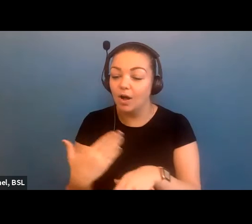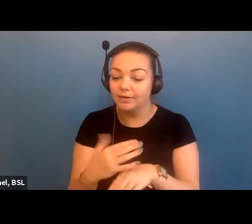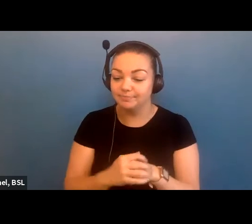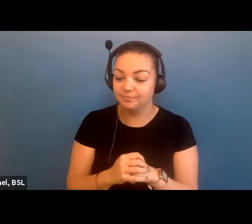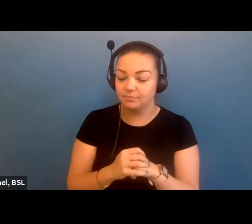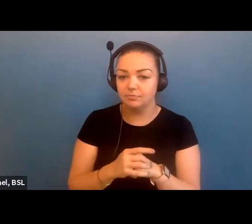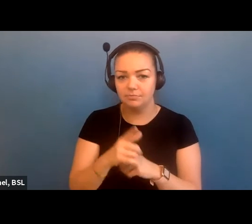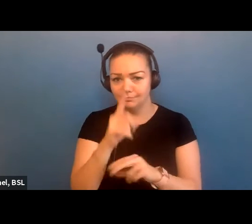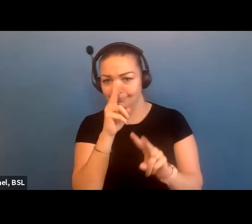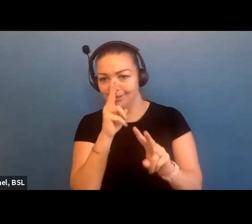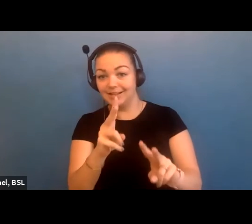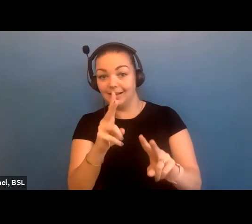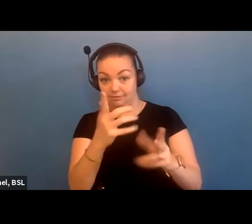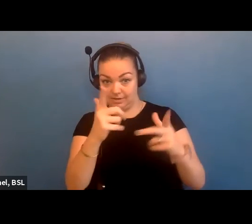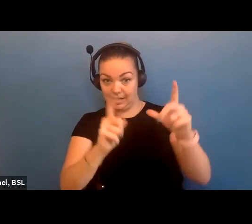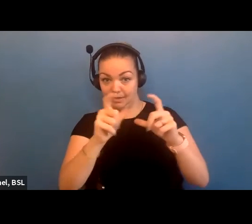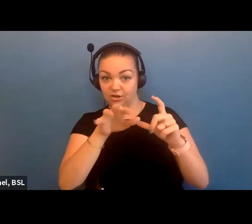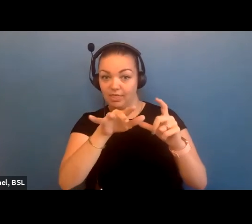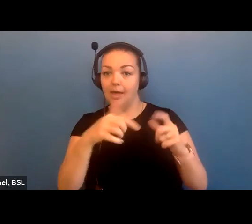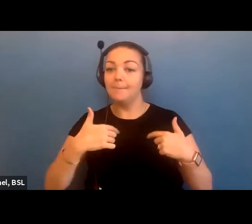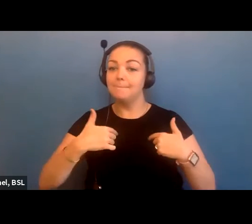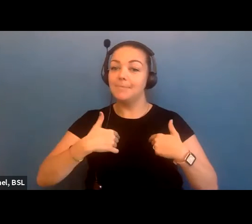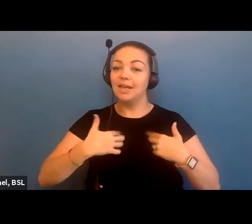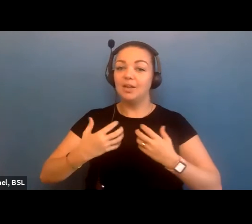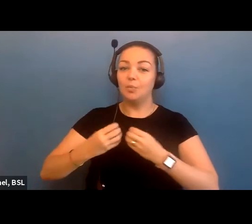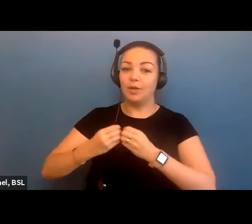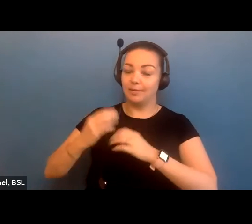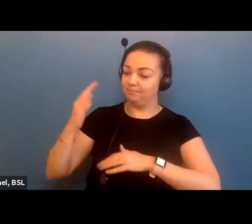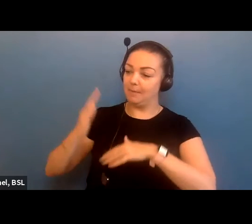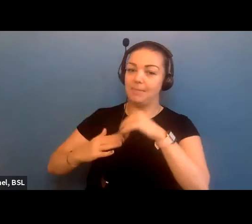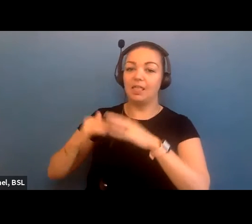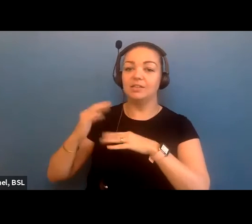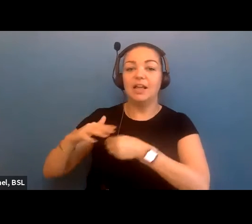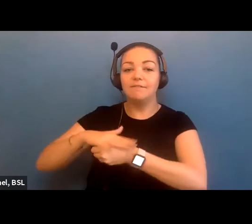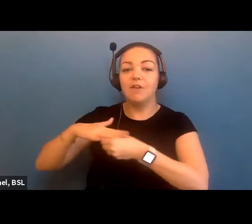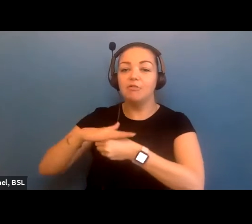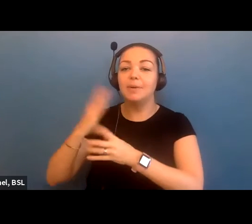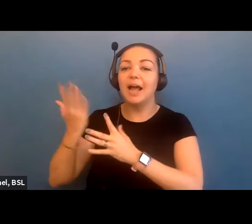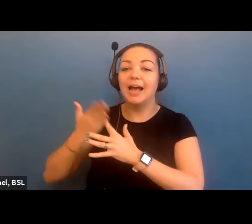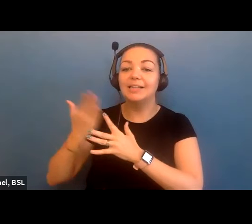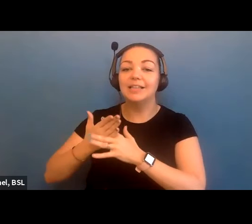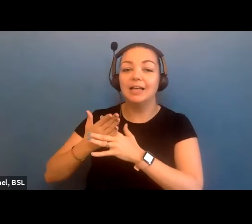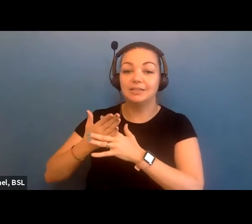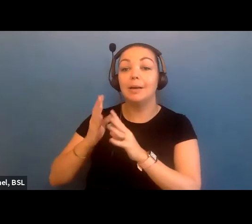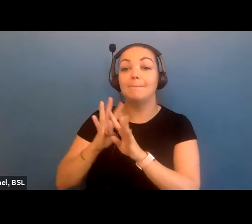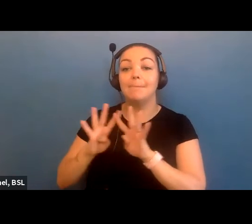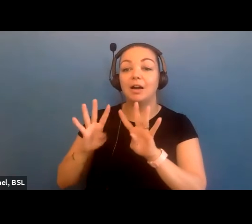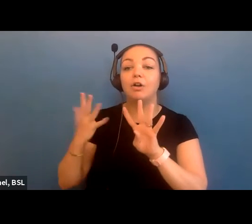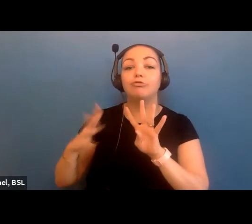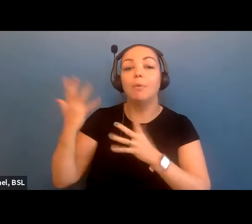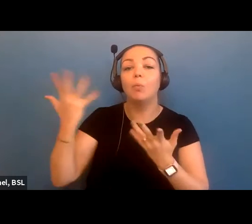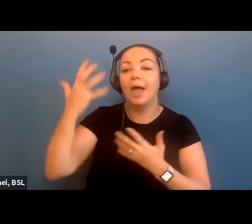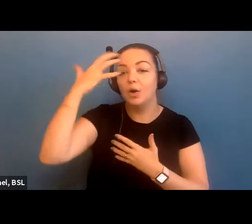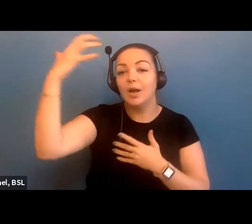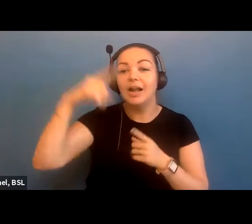the image you can see is on screen is me with the Built Environment Access panel on the Queen Elizabeth Olympic Park in East